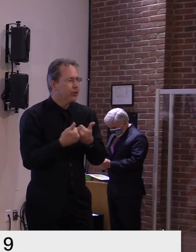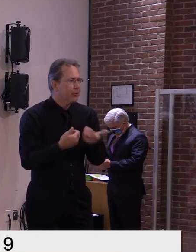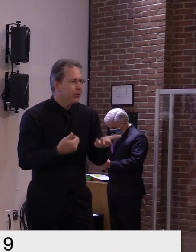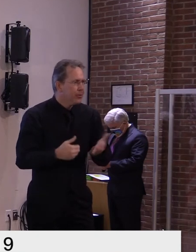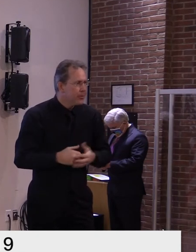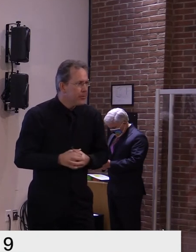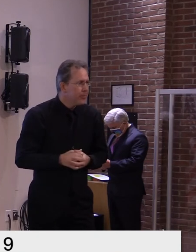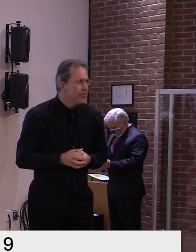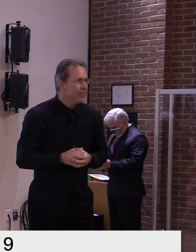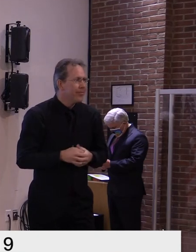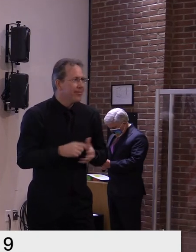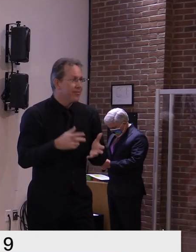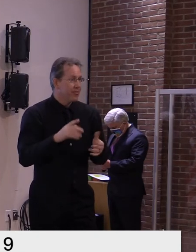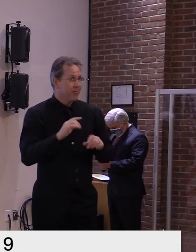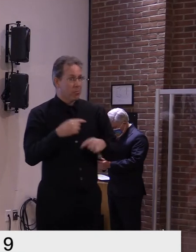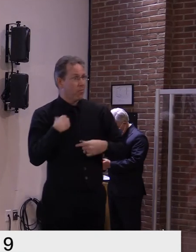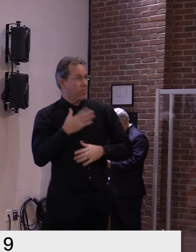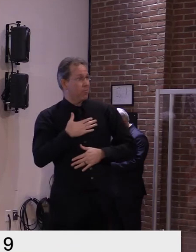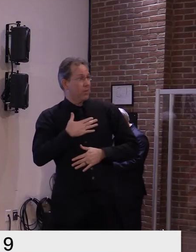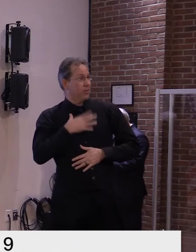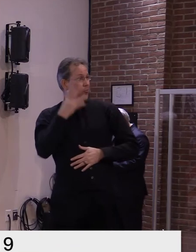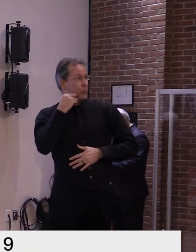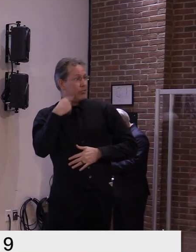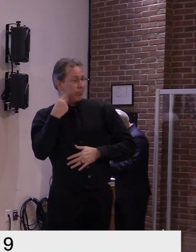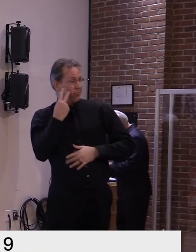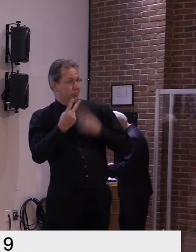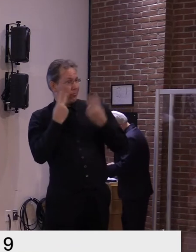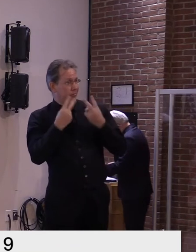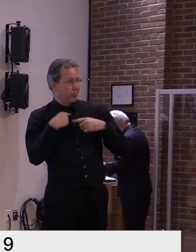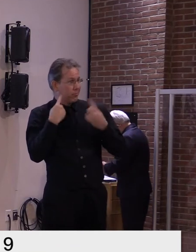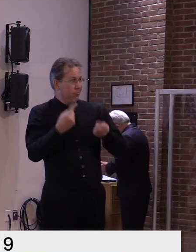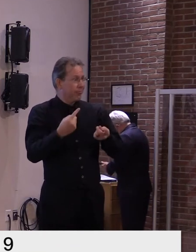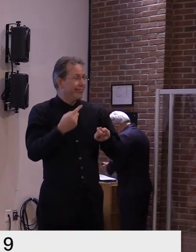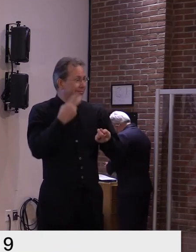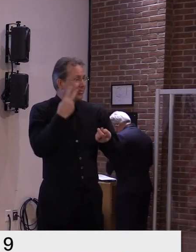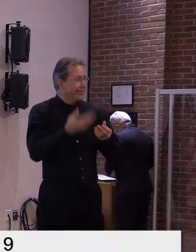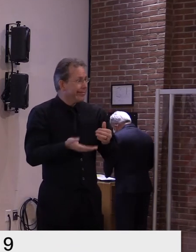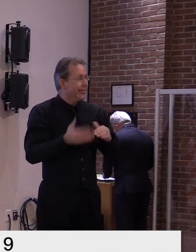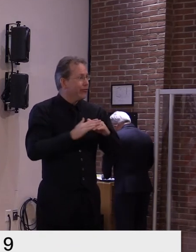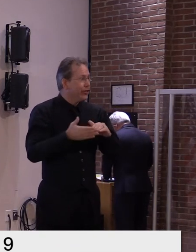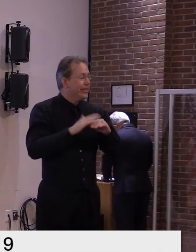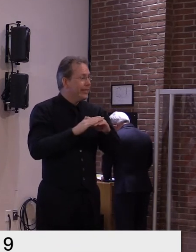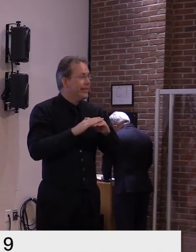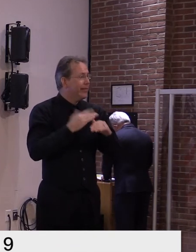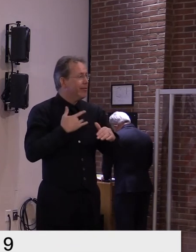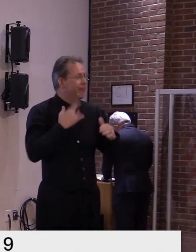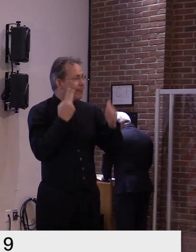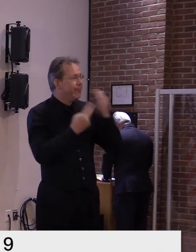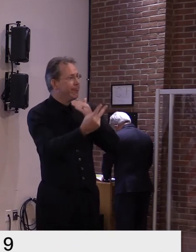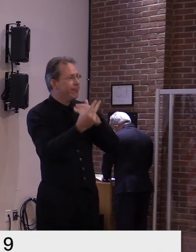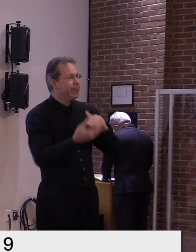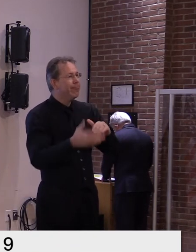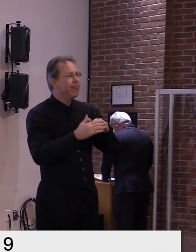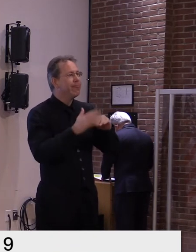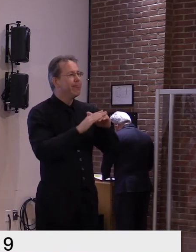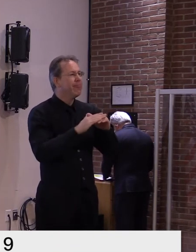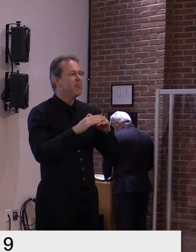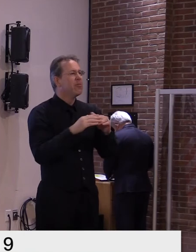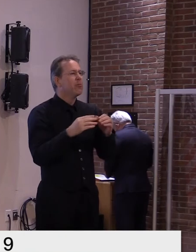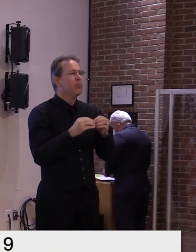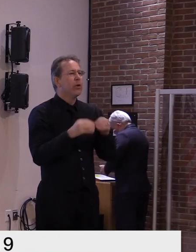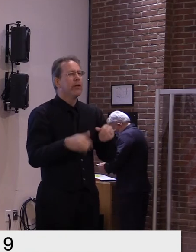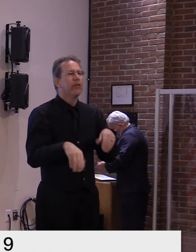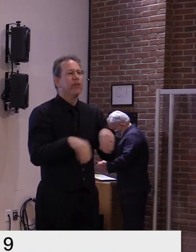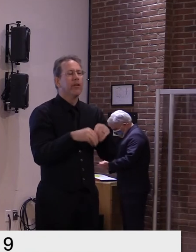I think the increases we're seeing just out of the gate projected through the Ed Fund are going to make it especially challenging. I think then you factor